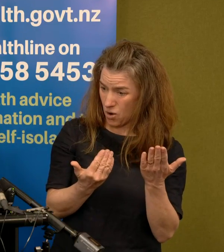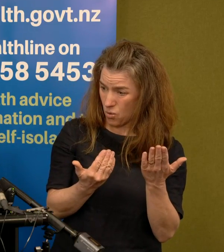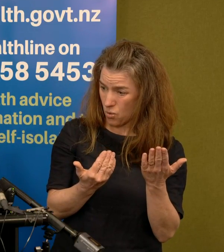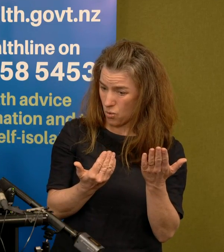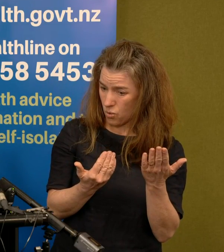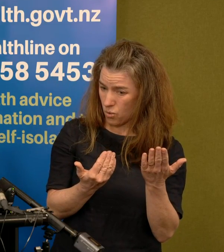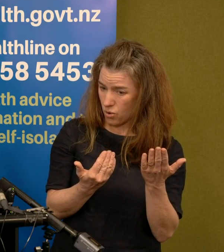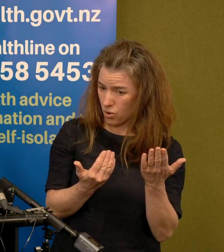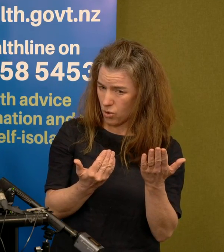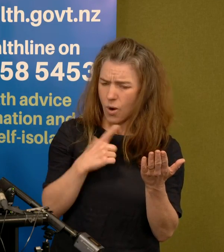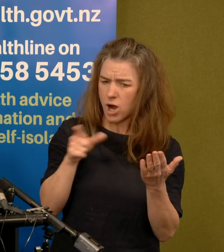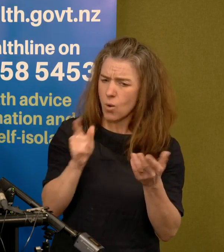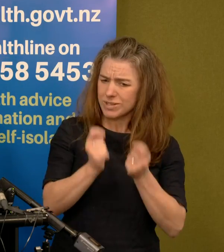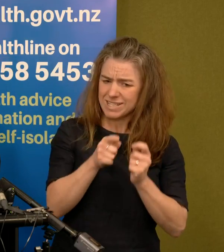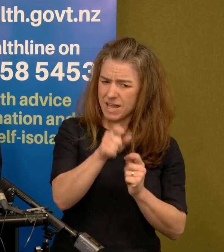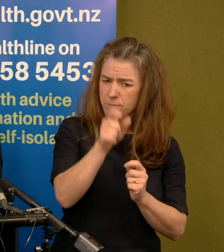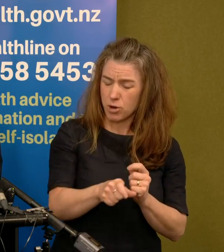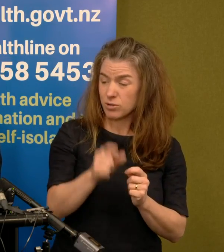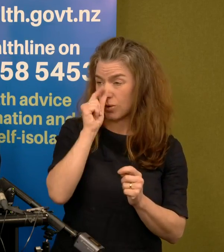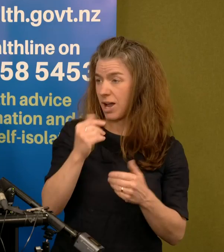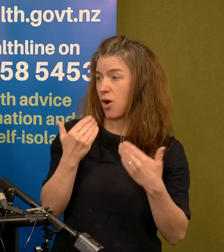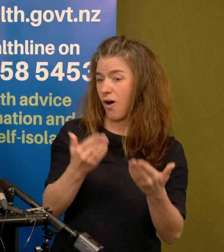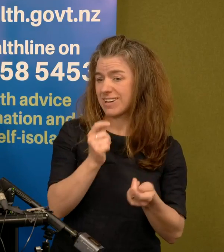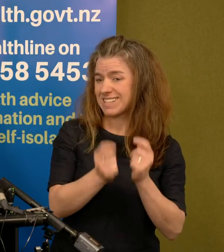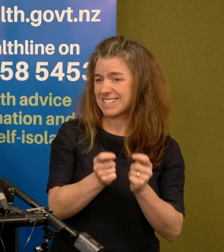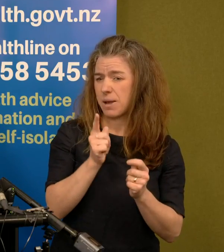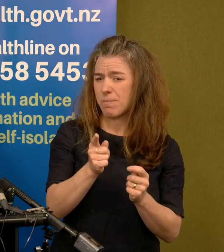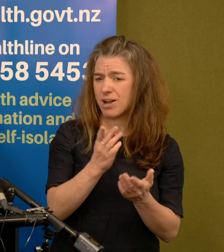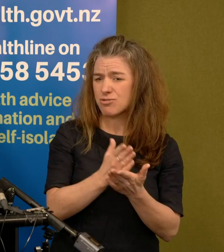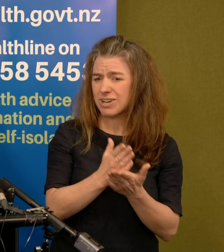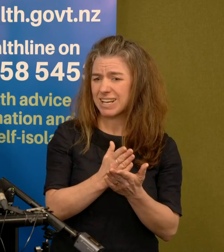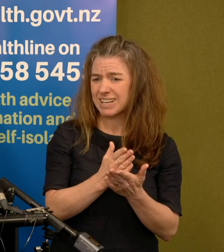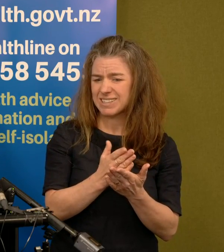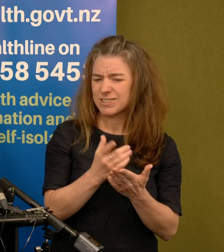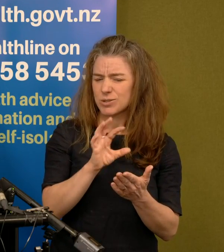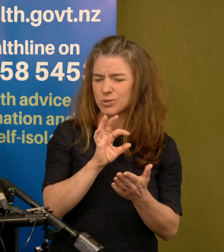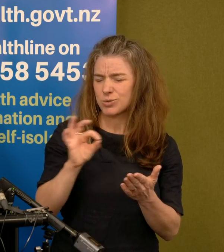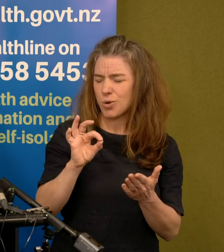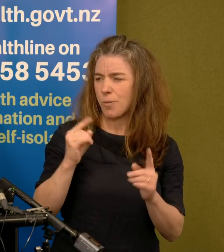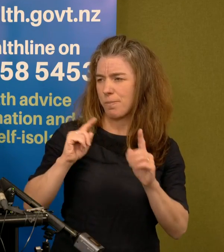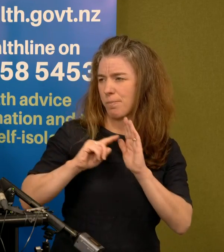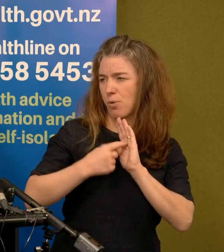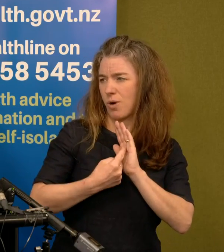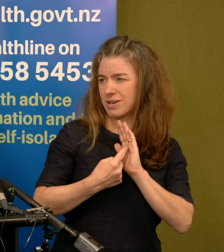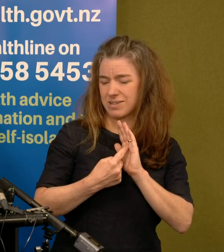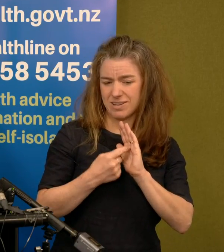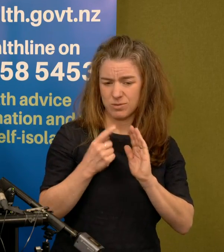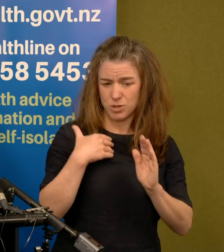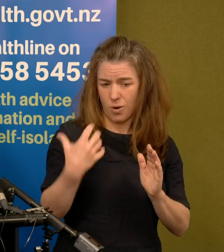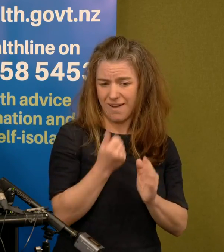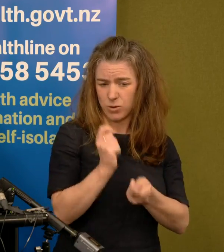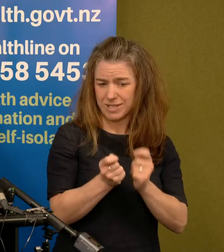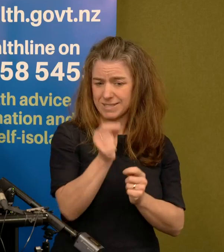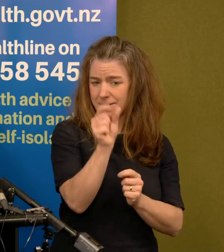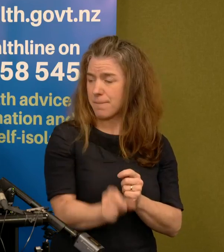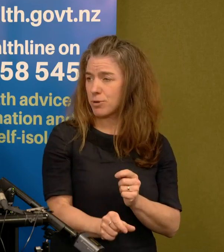diagnostic criteria? You could offer testing if the person, but there's no reason why the person necessarily has to be tested,